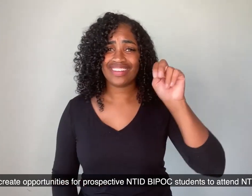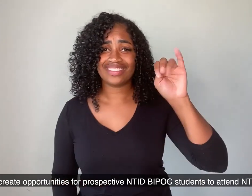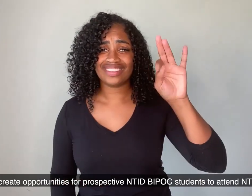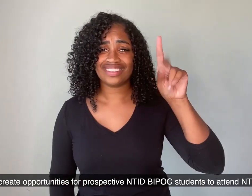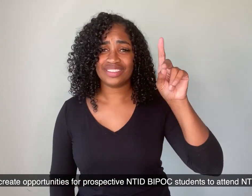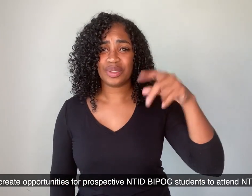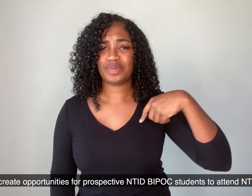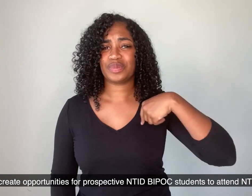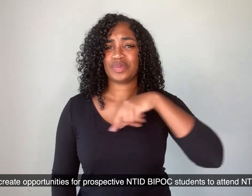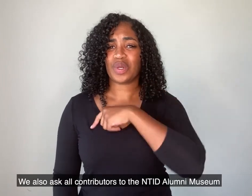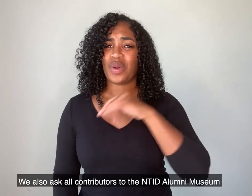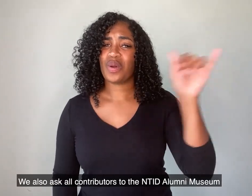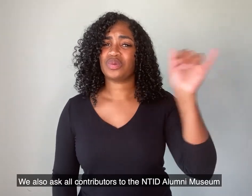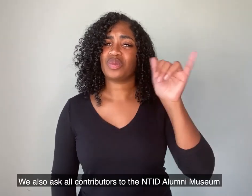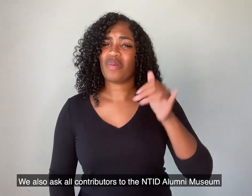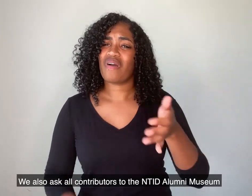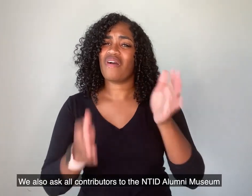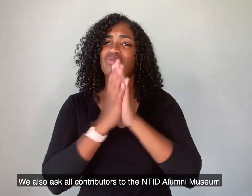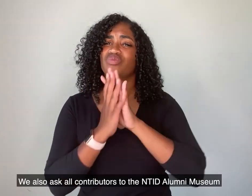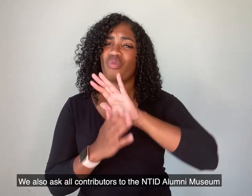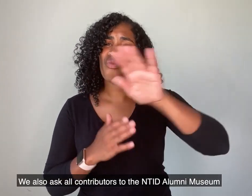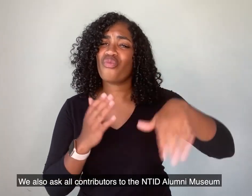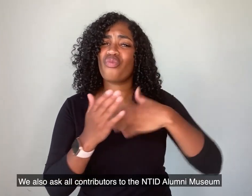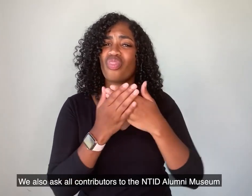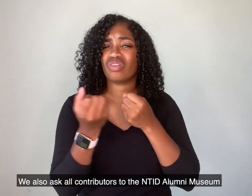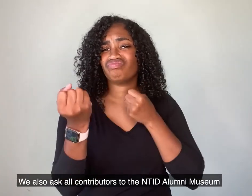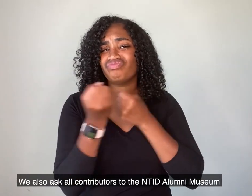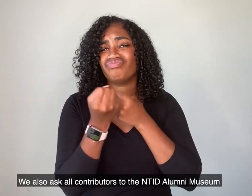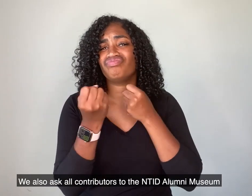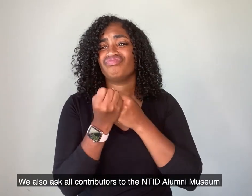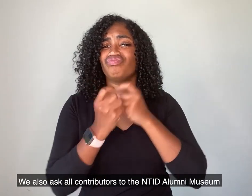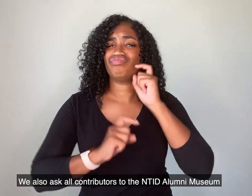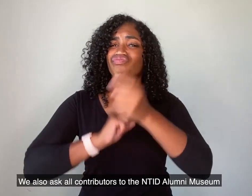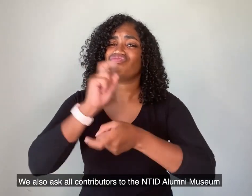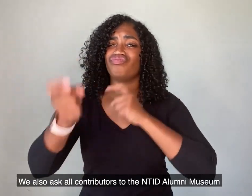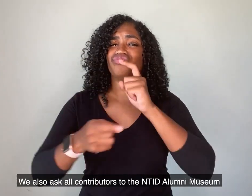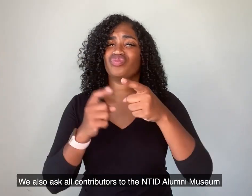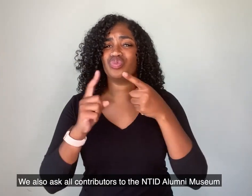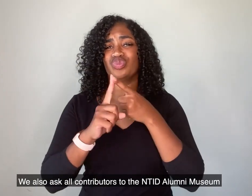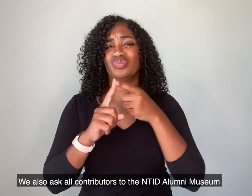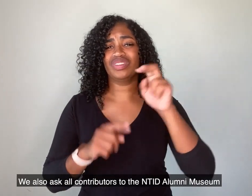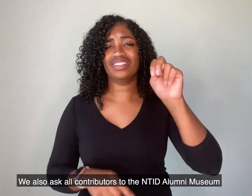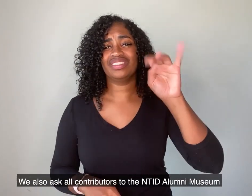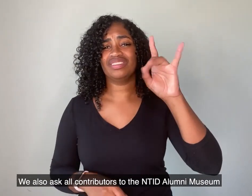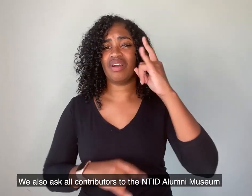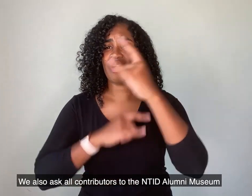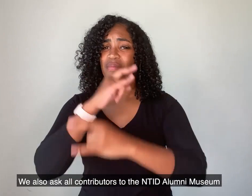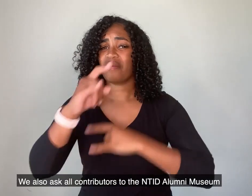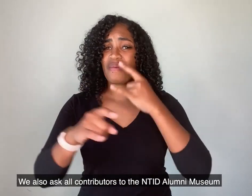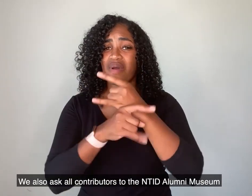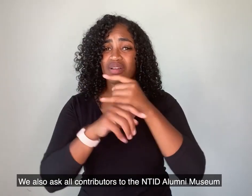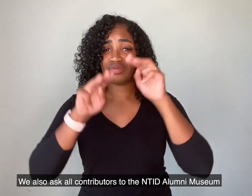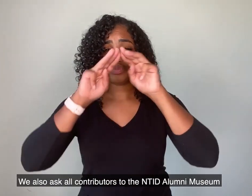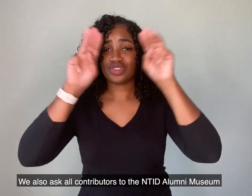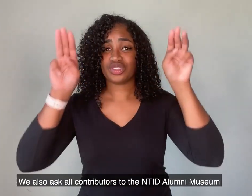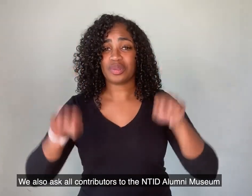We also ask all contributors to the NTID Alumni Museum to take steps to